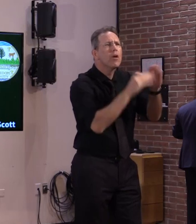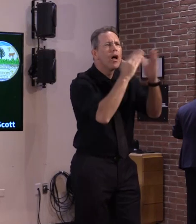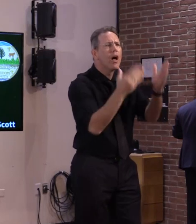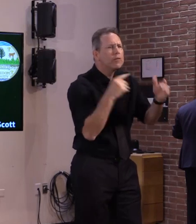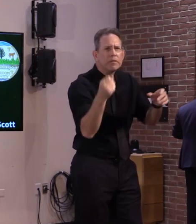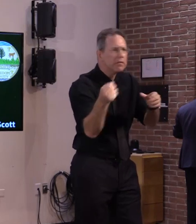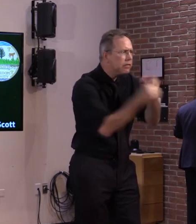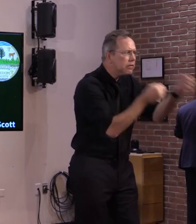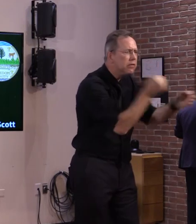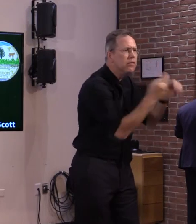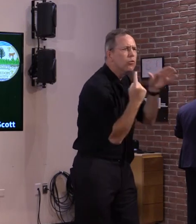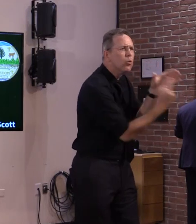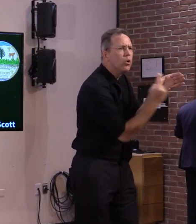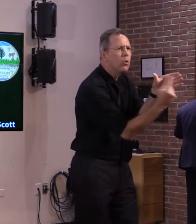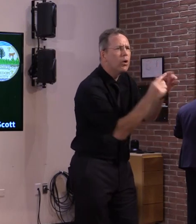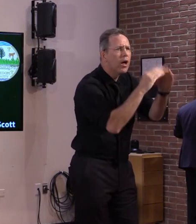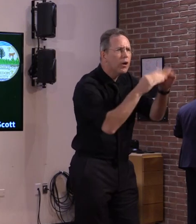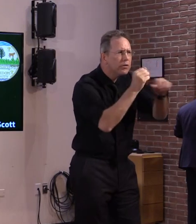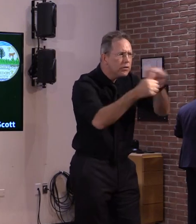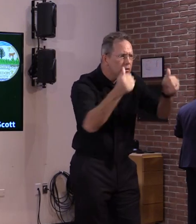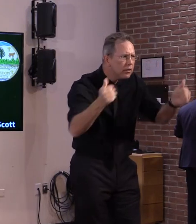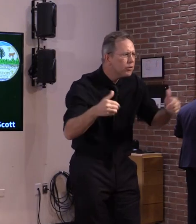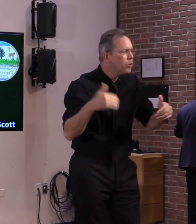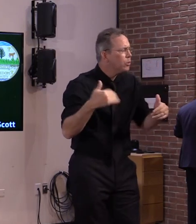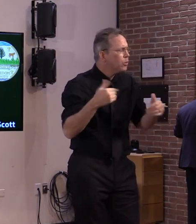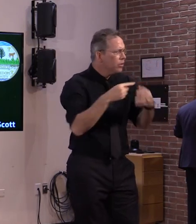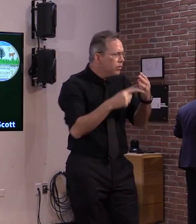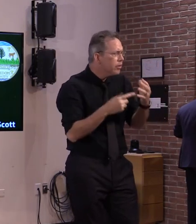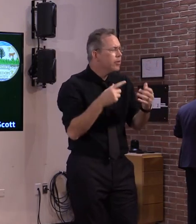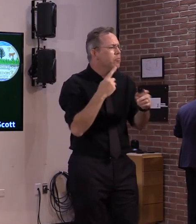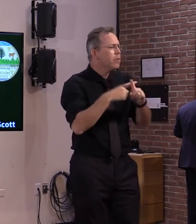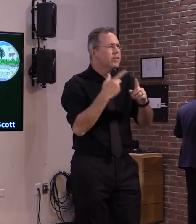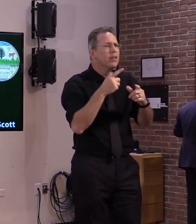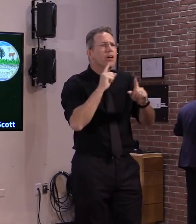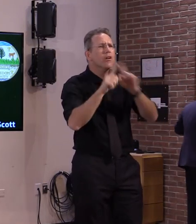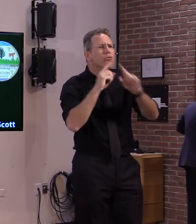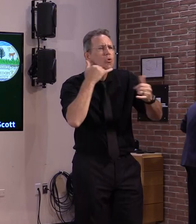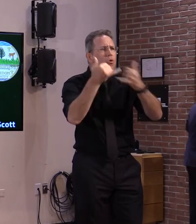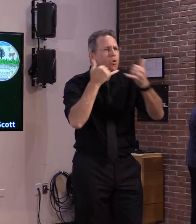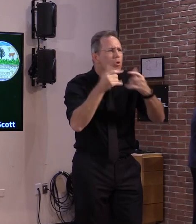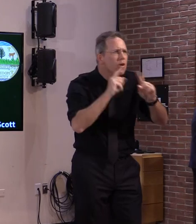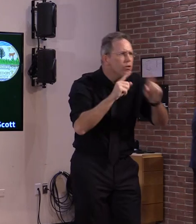information to the public and the press. And the list goes on and on.